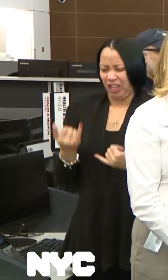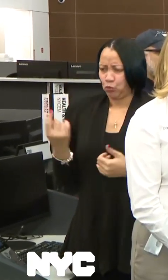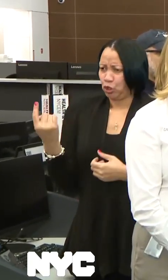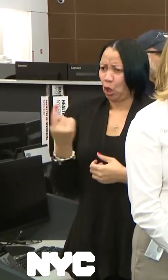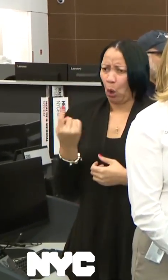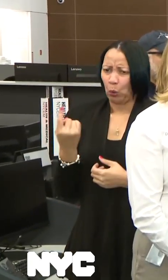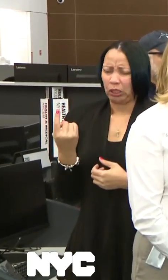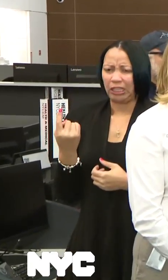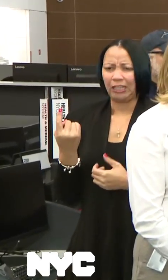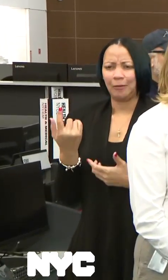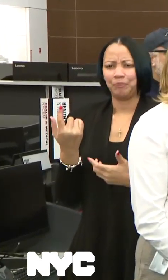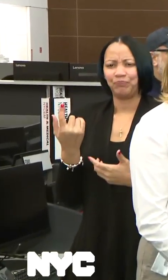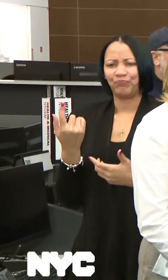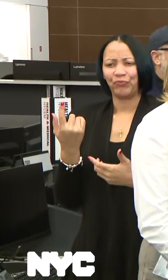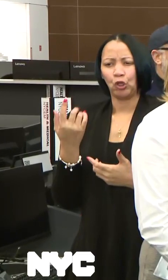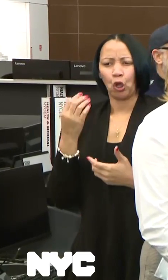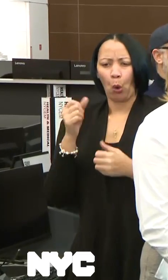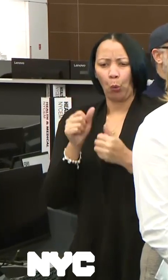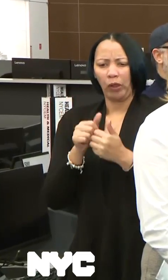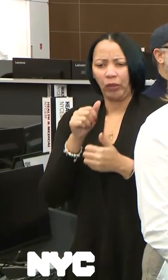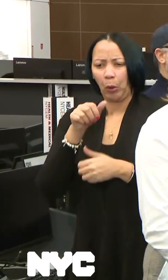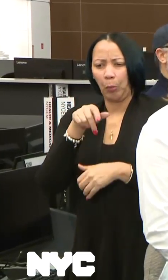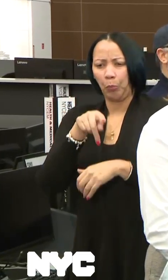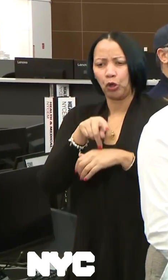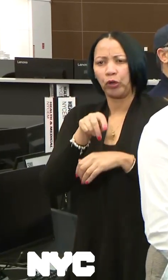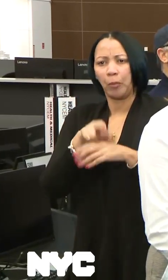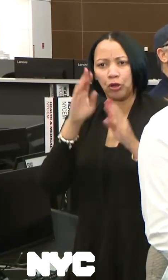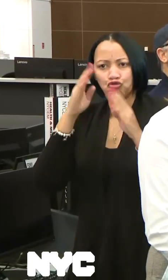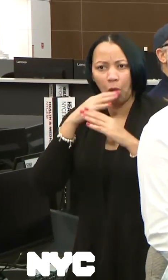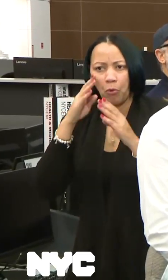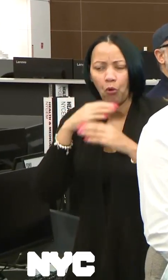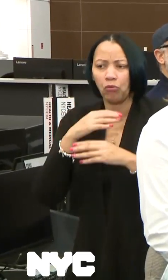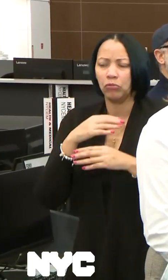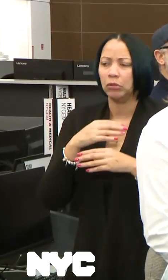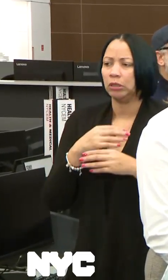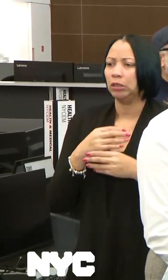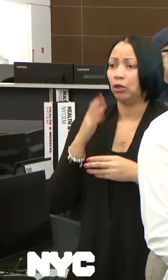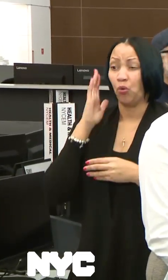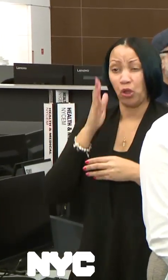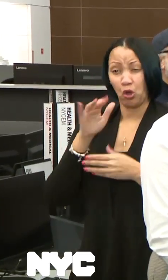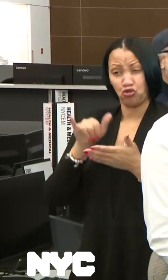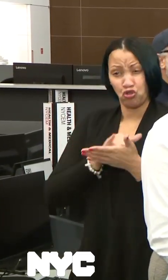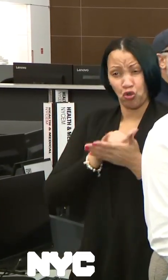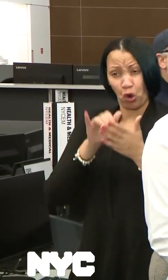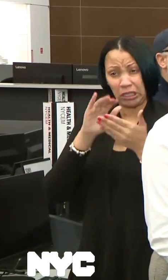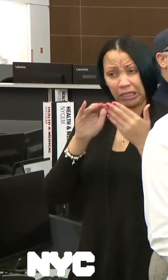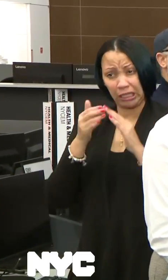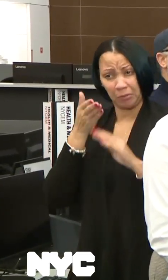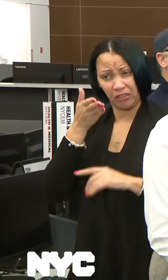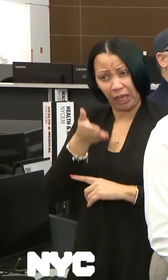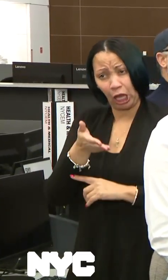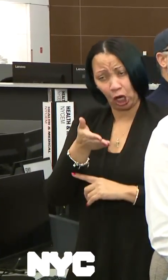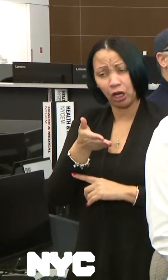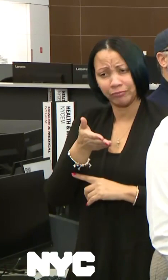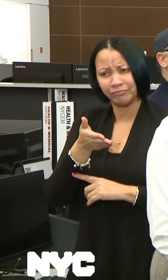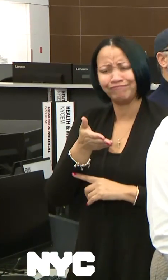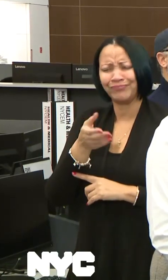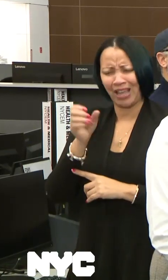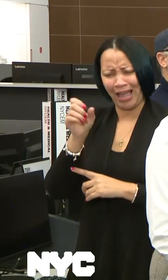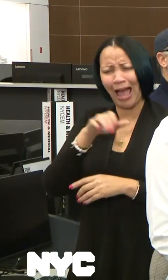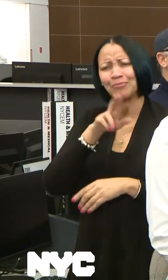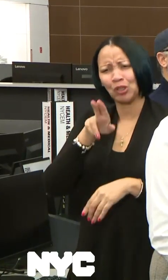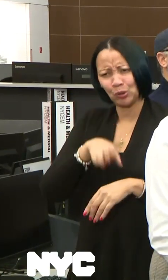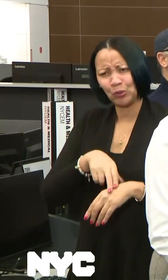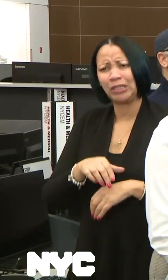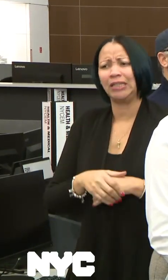of Puerto Rico being in trouble and what the question was, would New York City be there? It'd be a no-brainer. We were there last